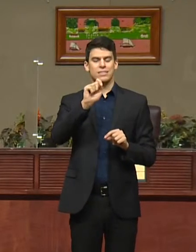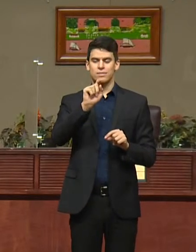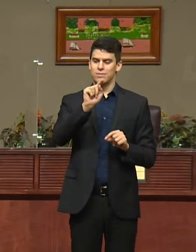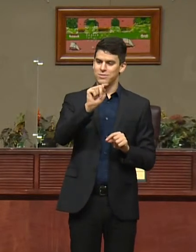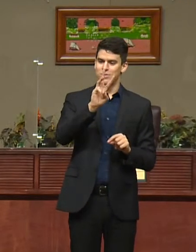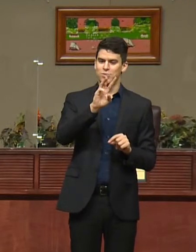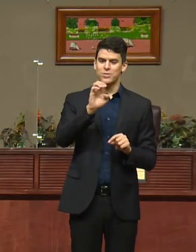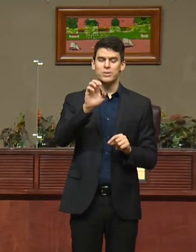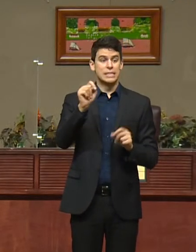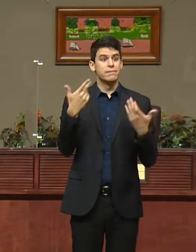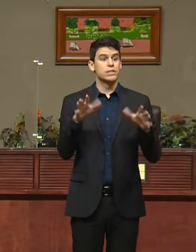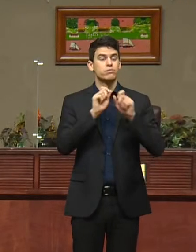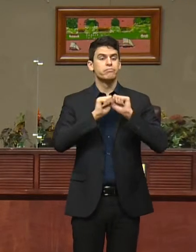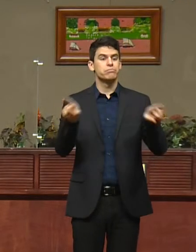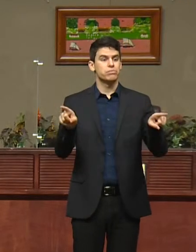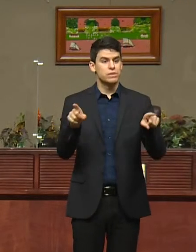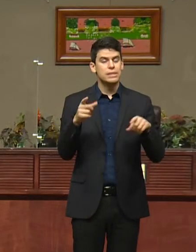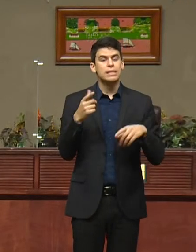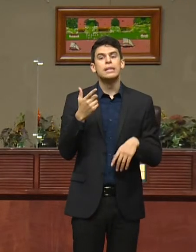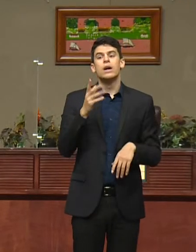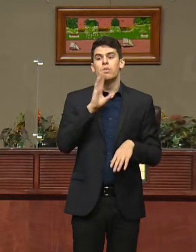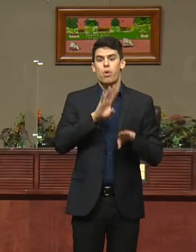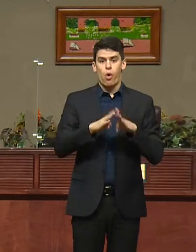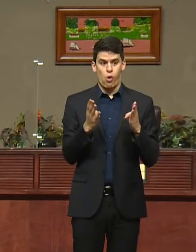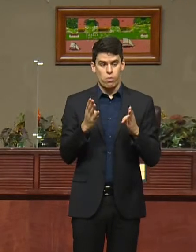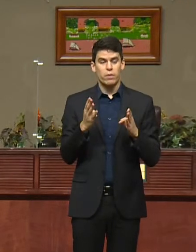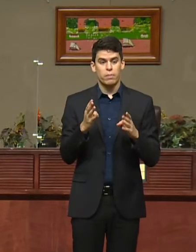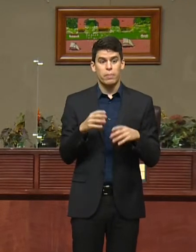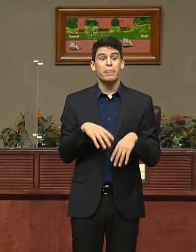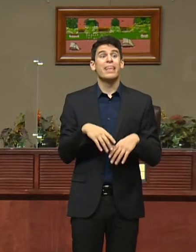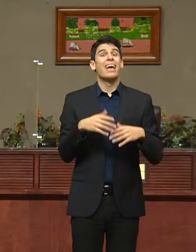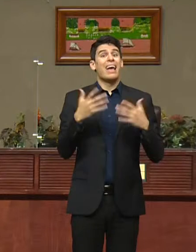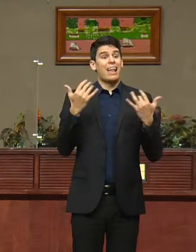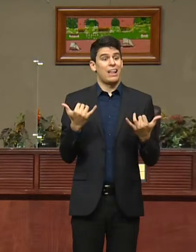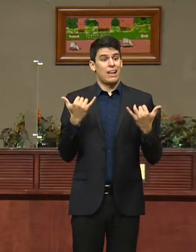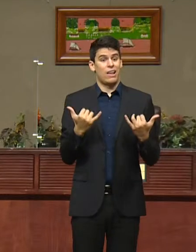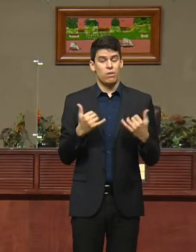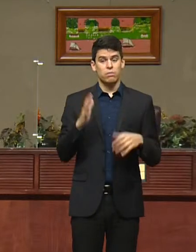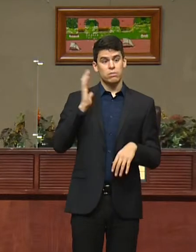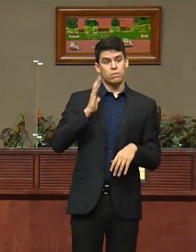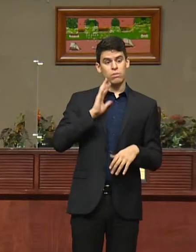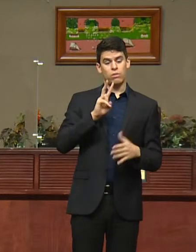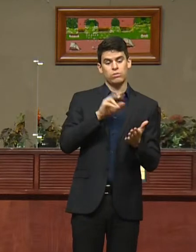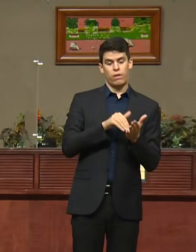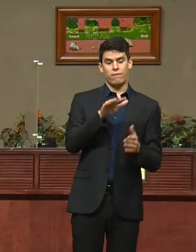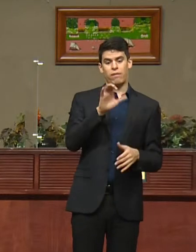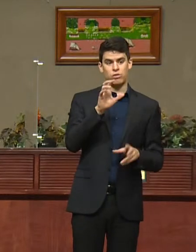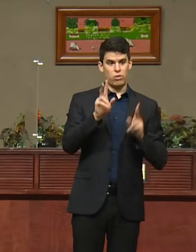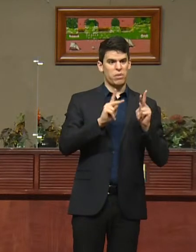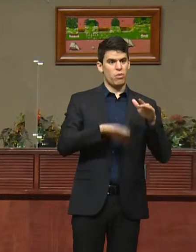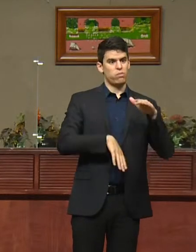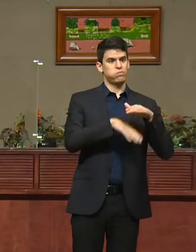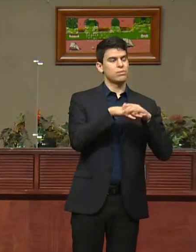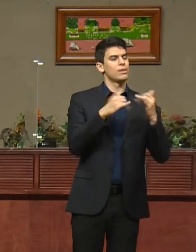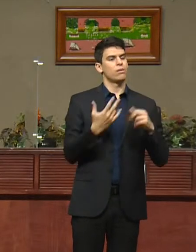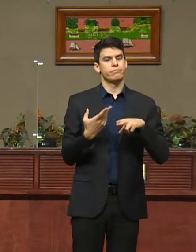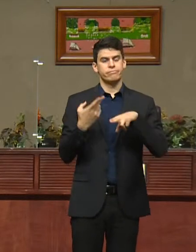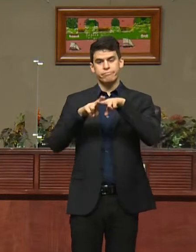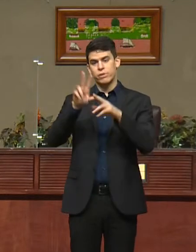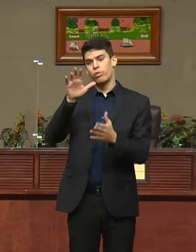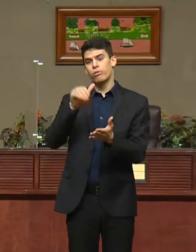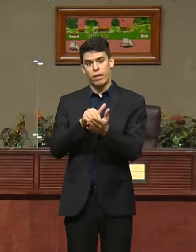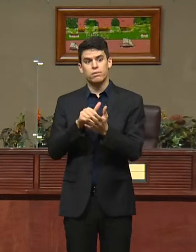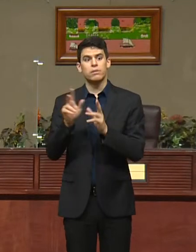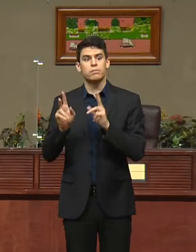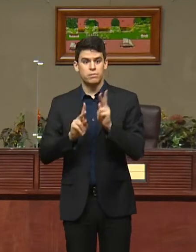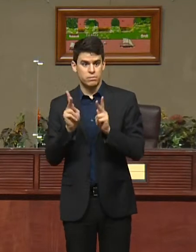were filled. We went for today and tomorrow from 2,500 to 2,700 appointments. We want these to date with a